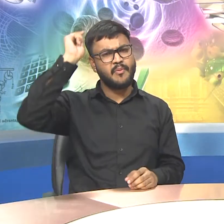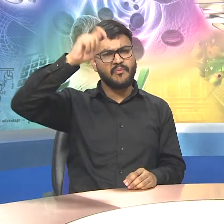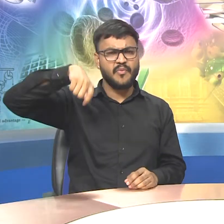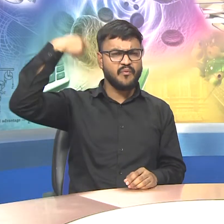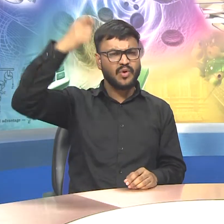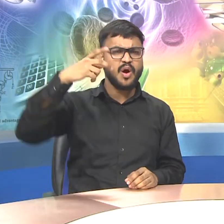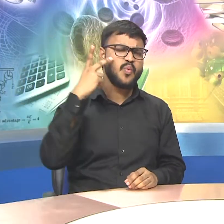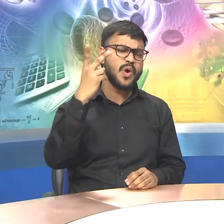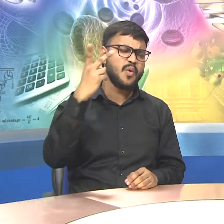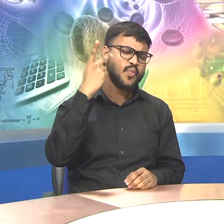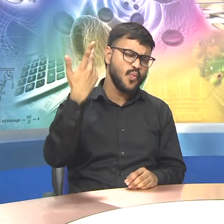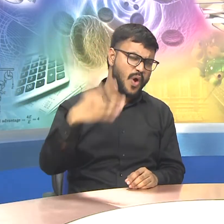And next is C.